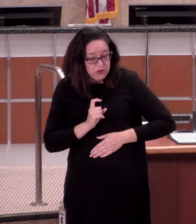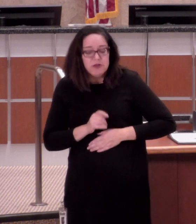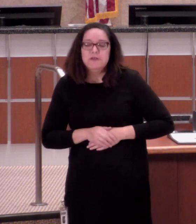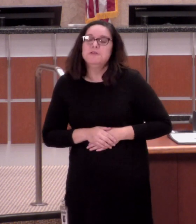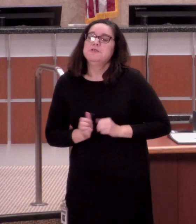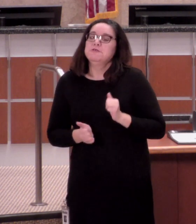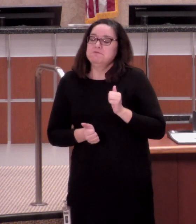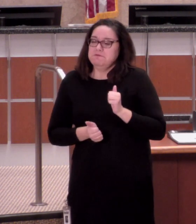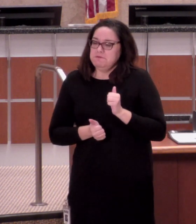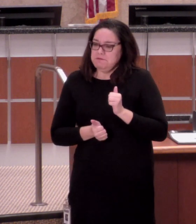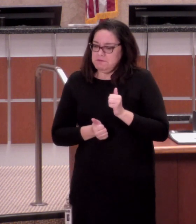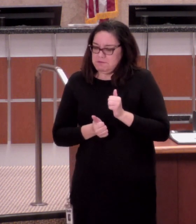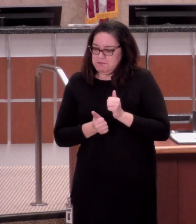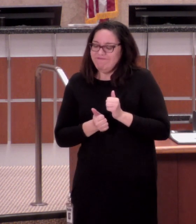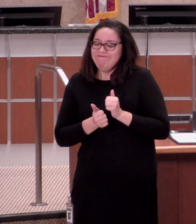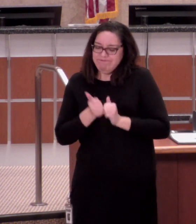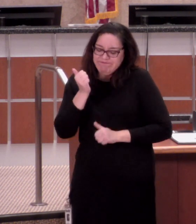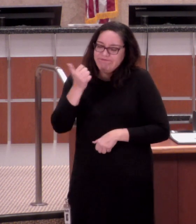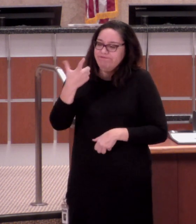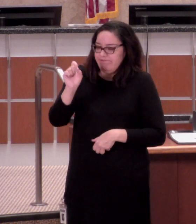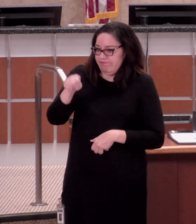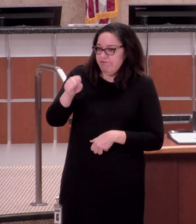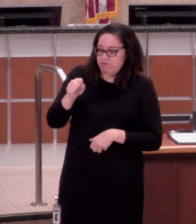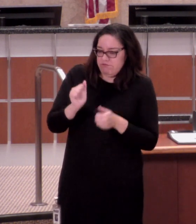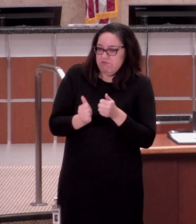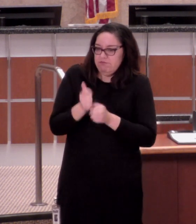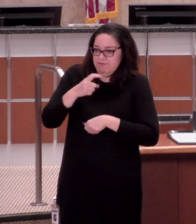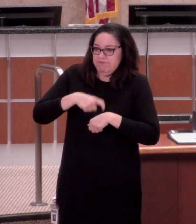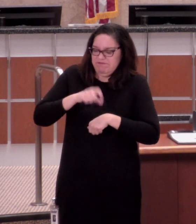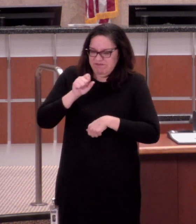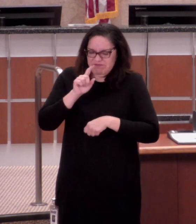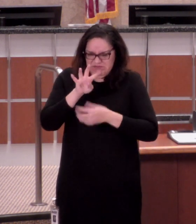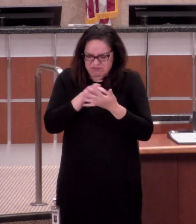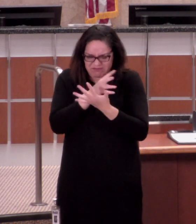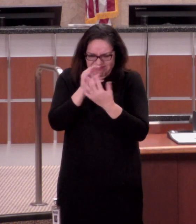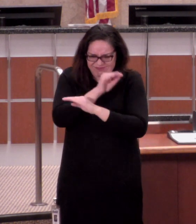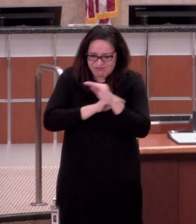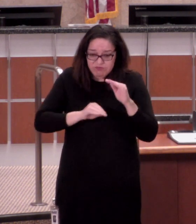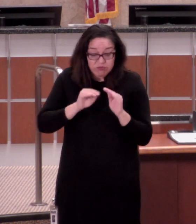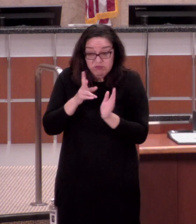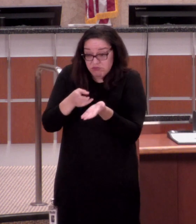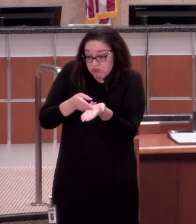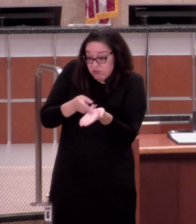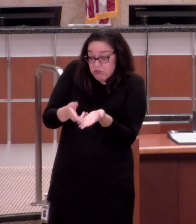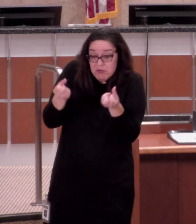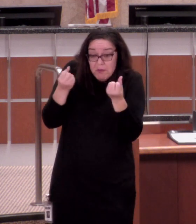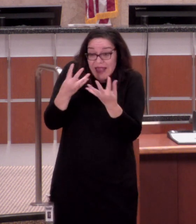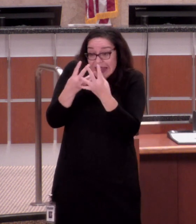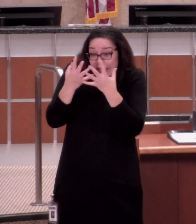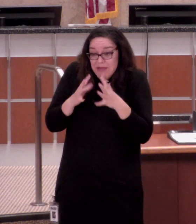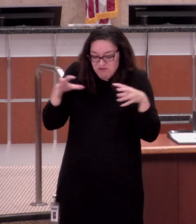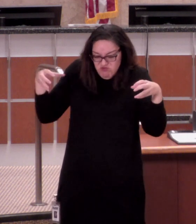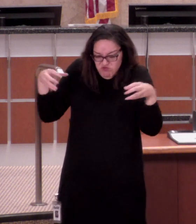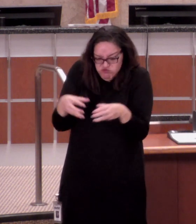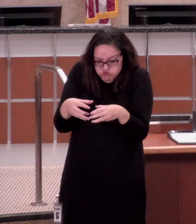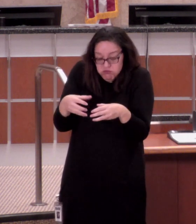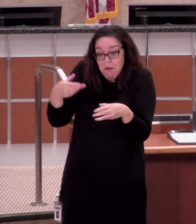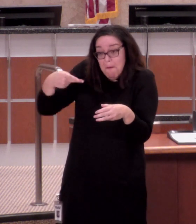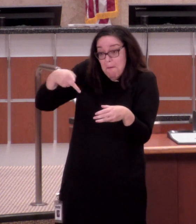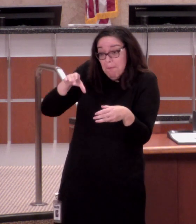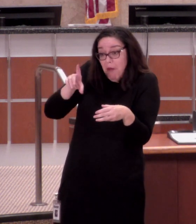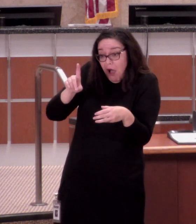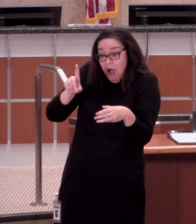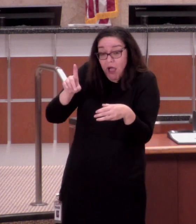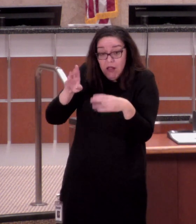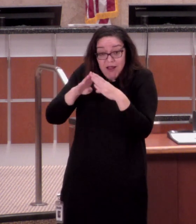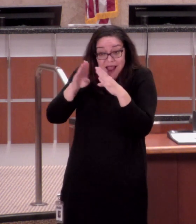For the most part, to be quite honest, a bunch of inmates in a pod in a housing location are relatively safe.